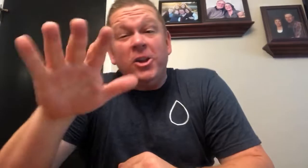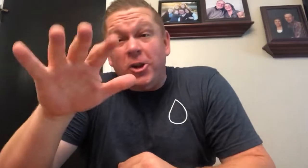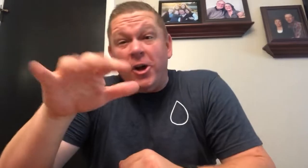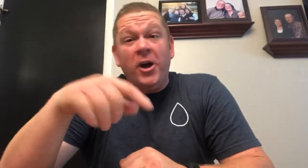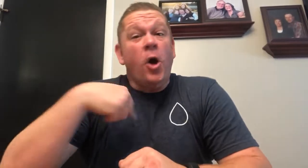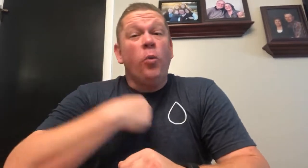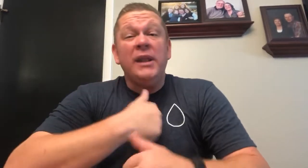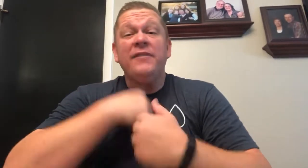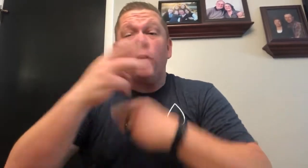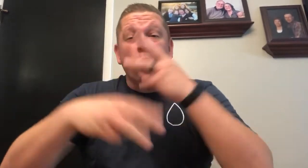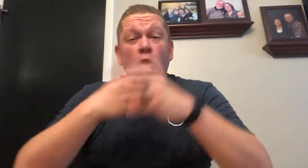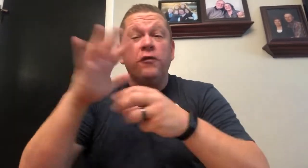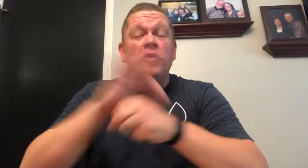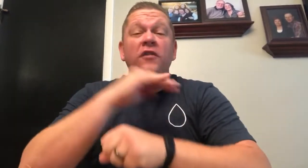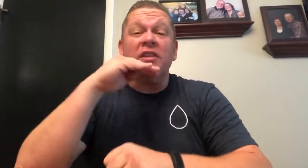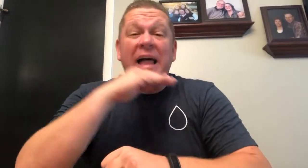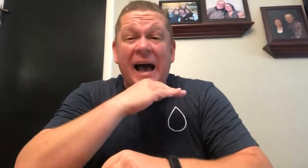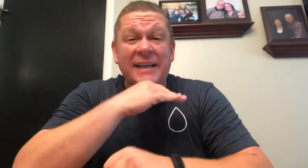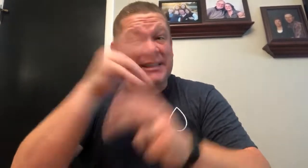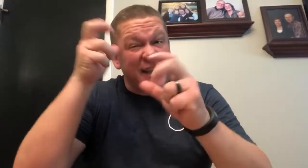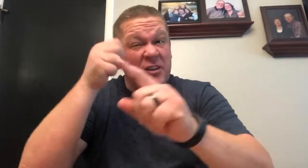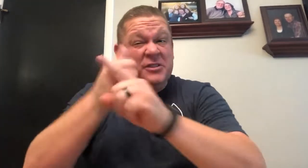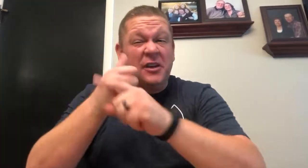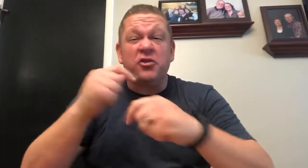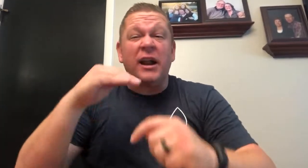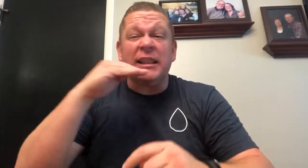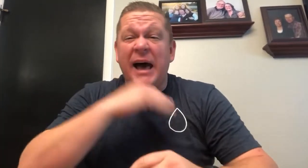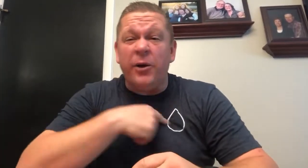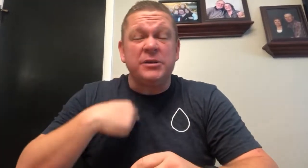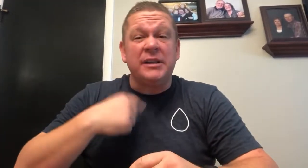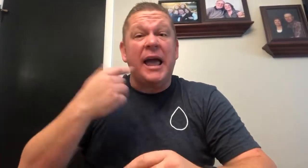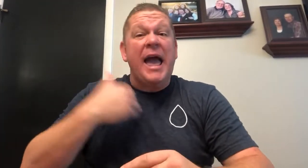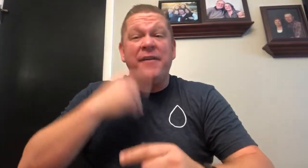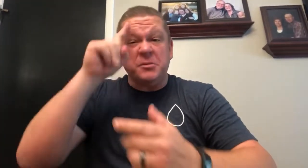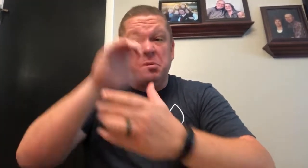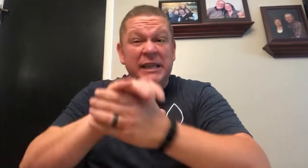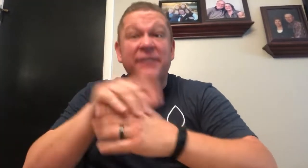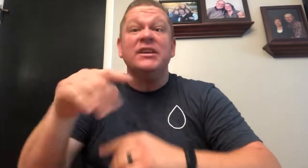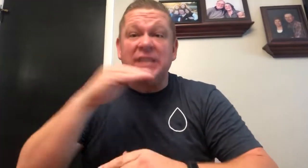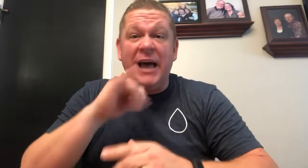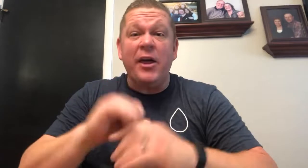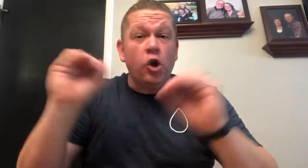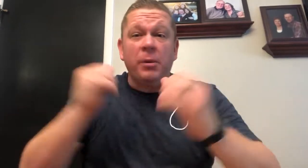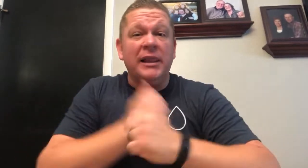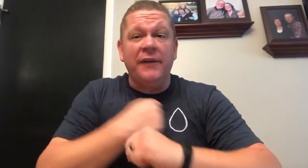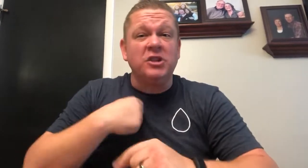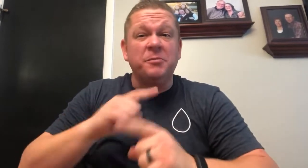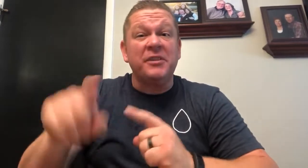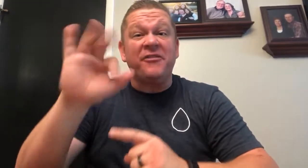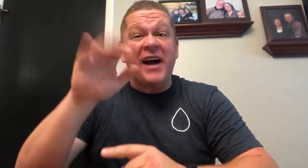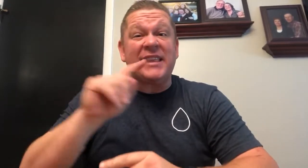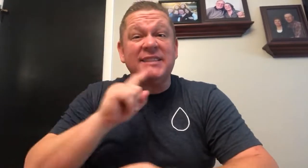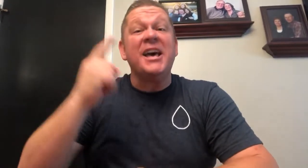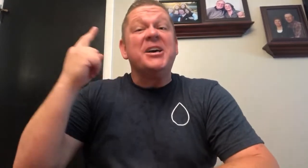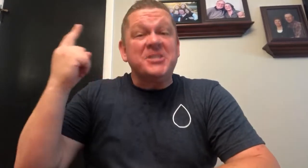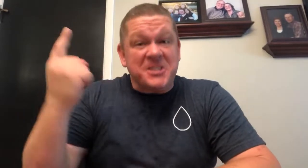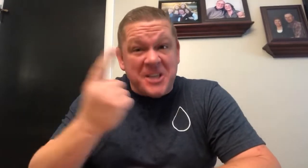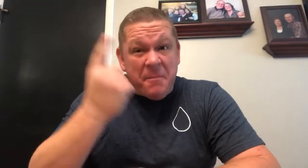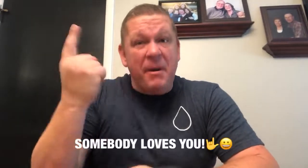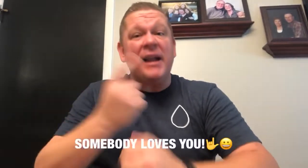Look, we live in a world full of lies and the devil himself trying to lie to us and have us believe this lie that nobody loves us. But the fact is, somebody